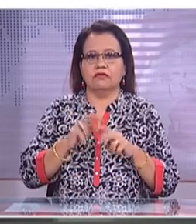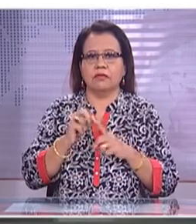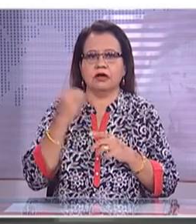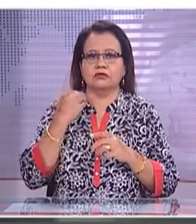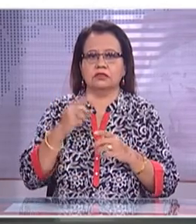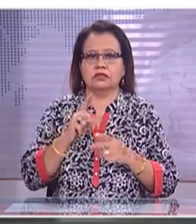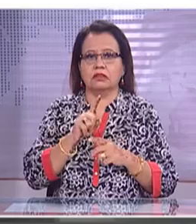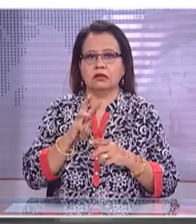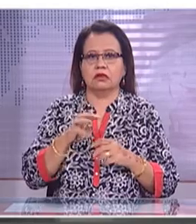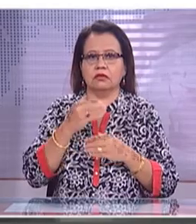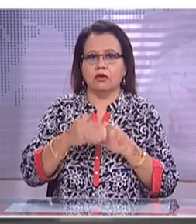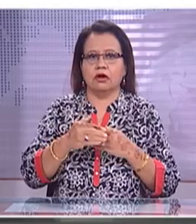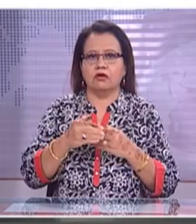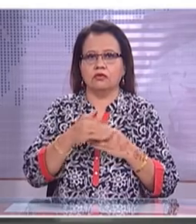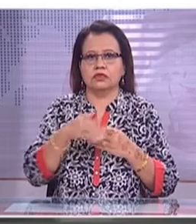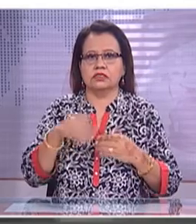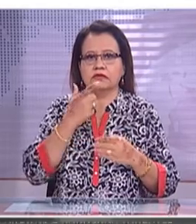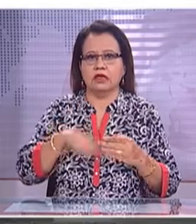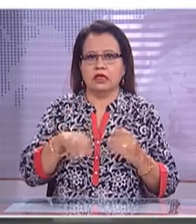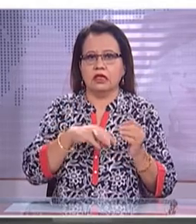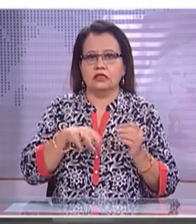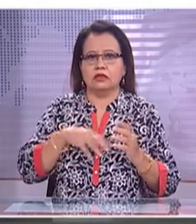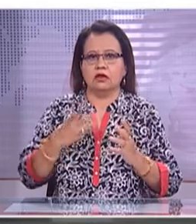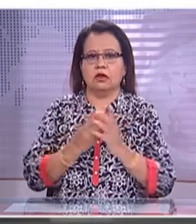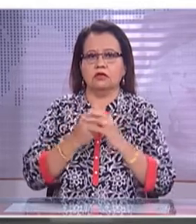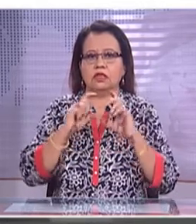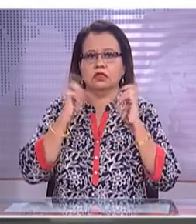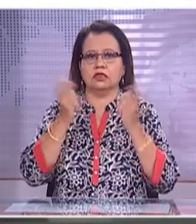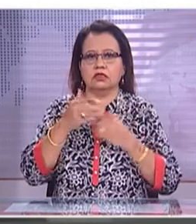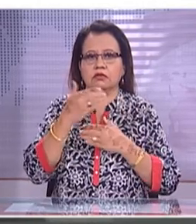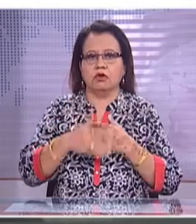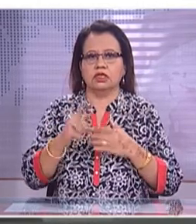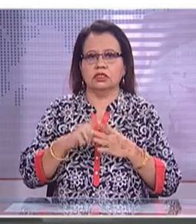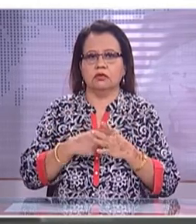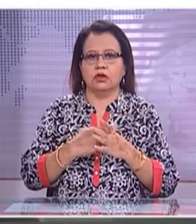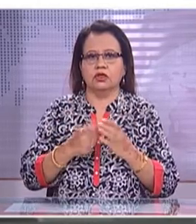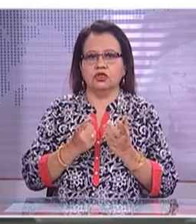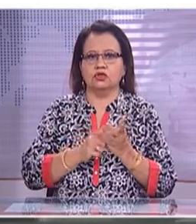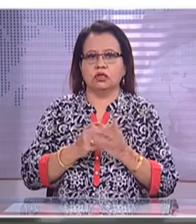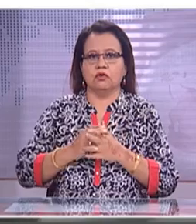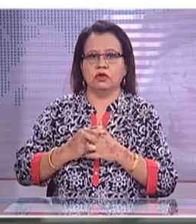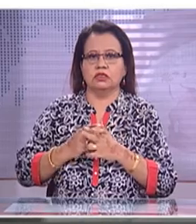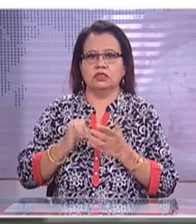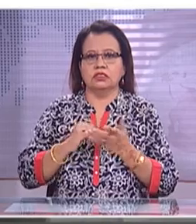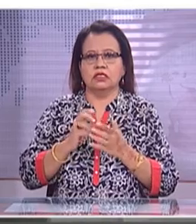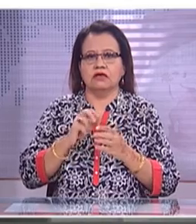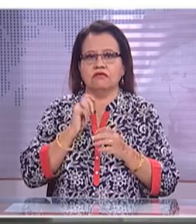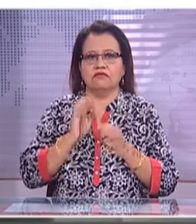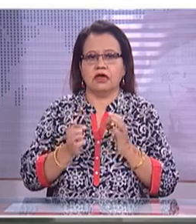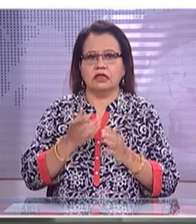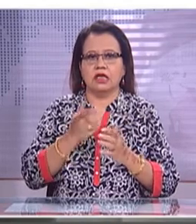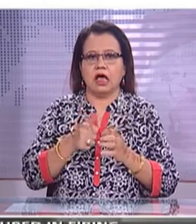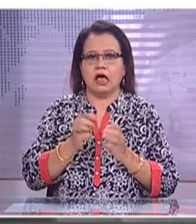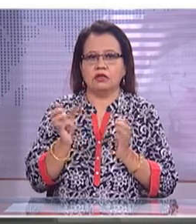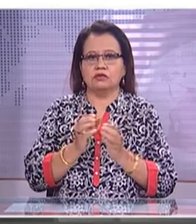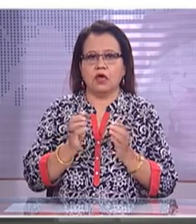targeted 13 border outposts and civilian areas along the international border in Jammu using mortar shells and firing small